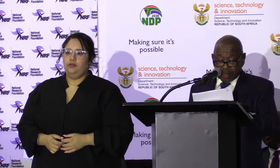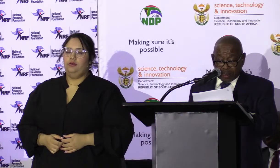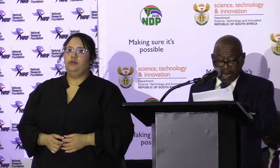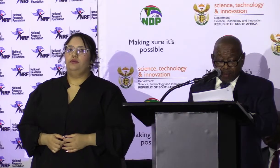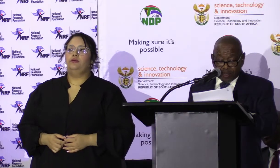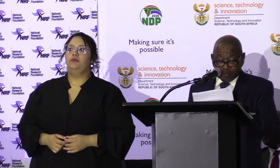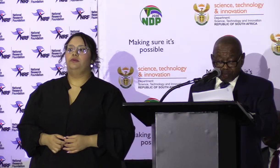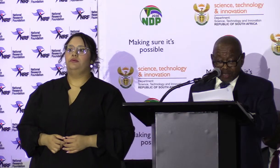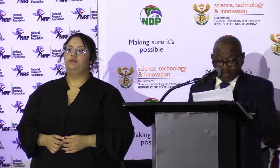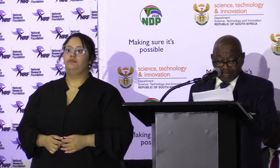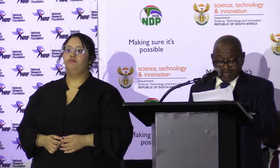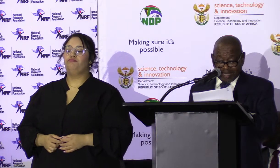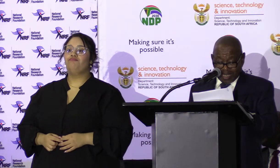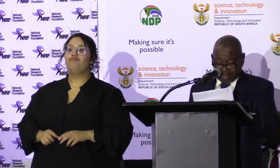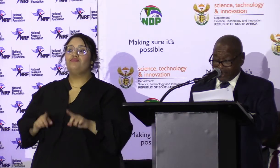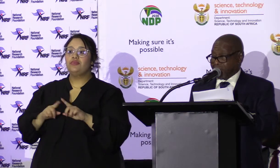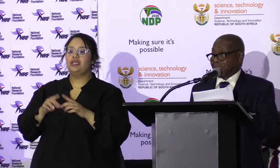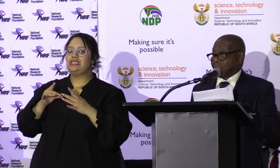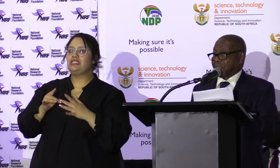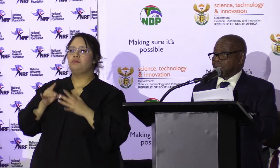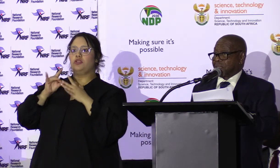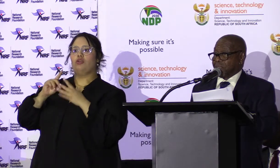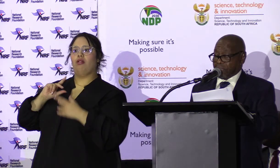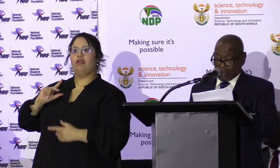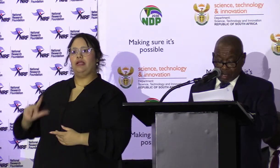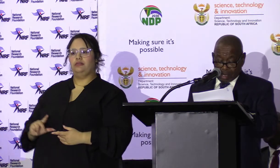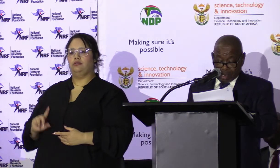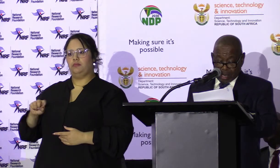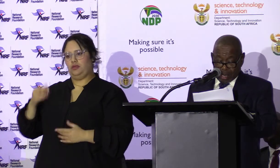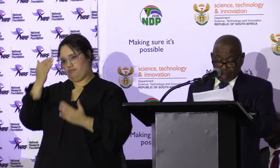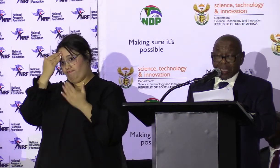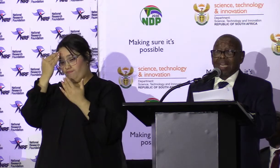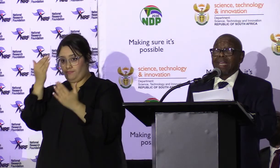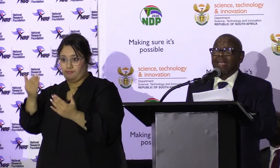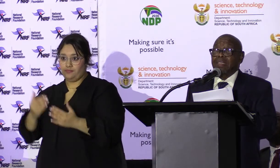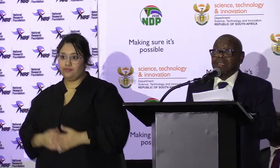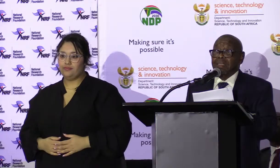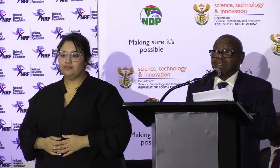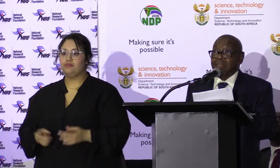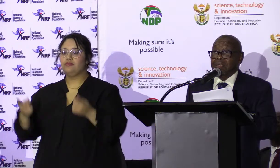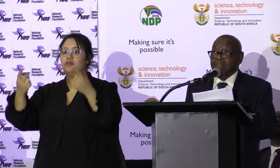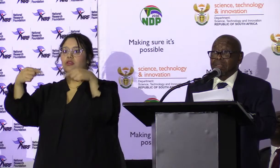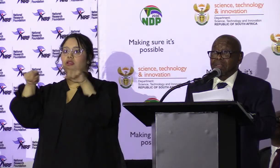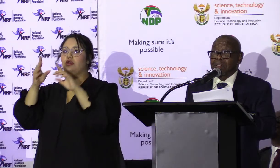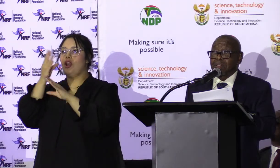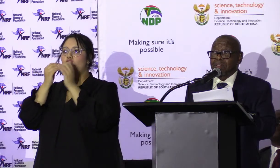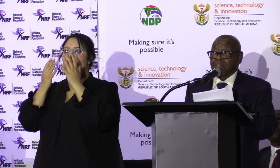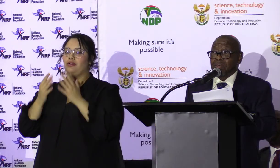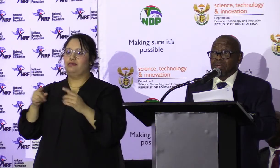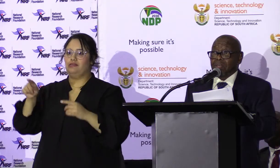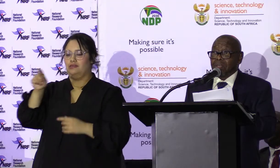Let me greet our special guests, the learners